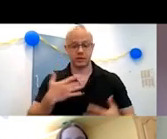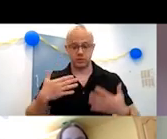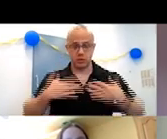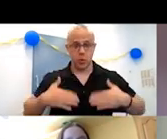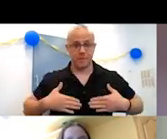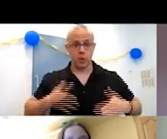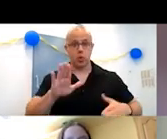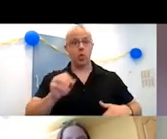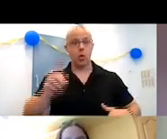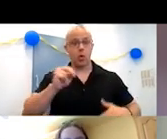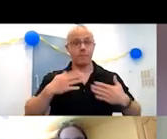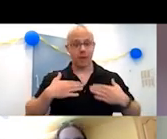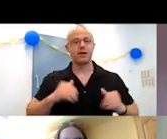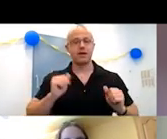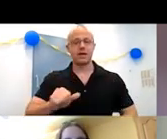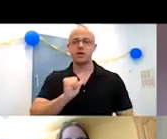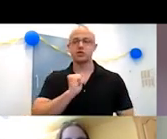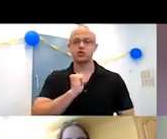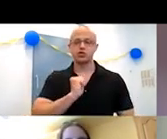Or